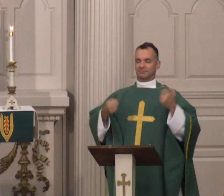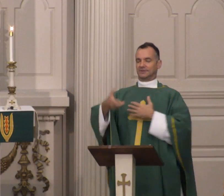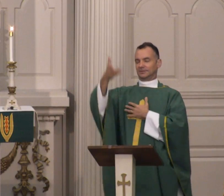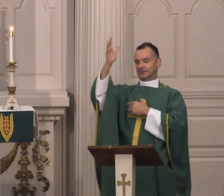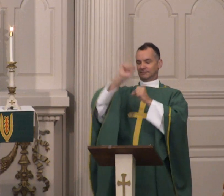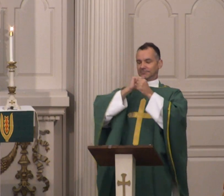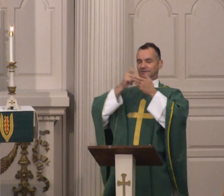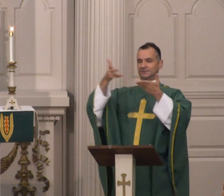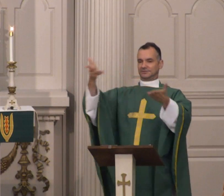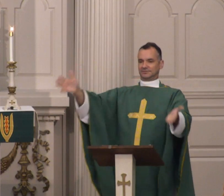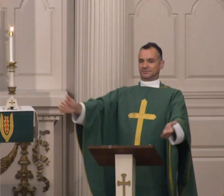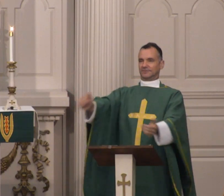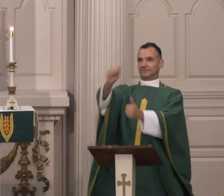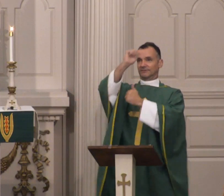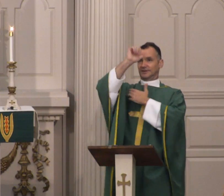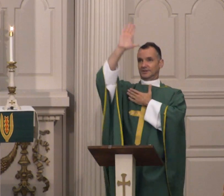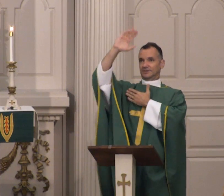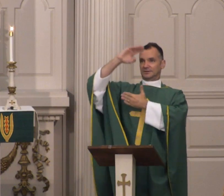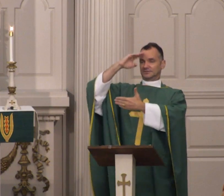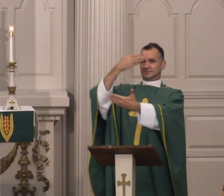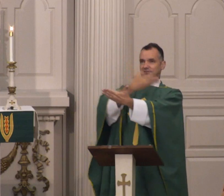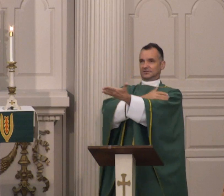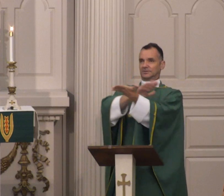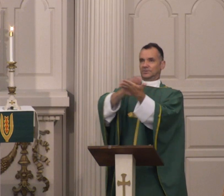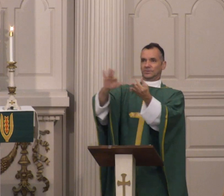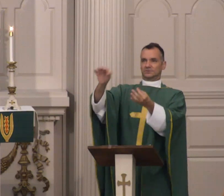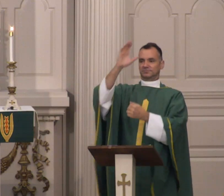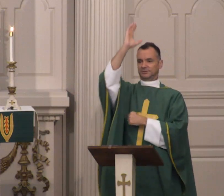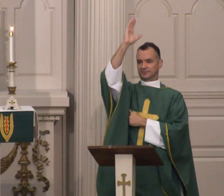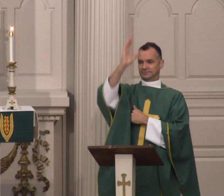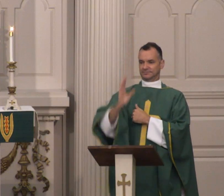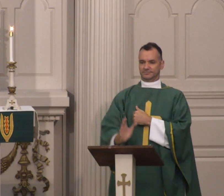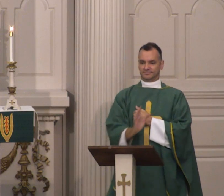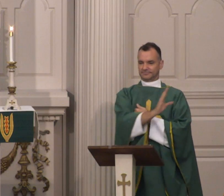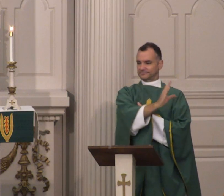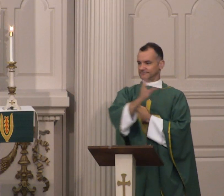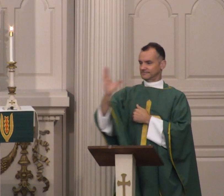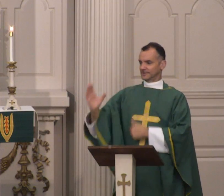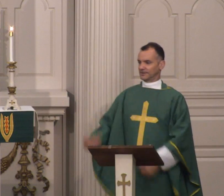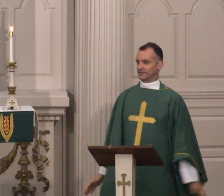May Almighty God bless you, the Father, and the Son, and the Holy Spirit.